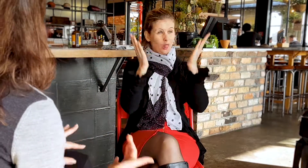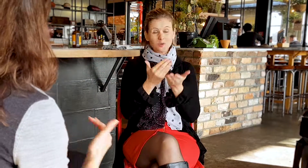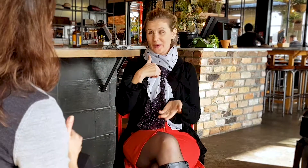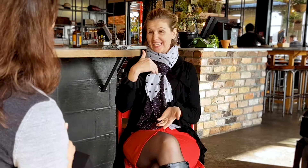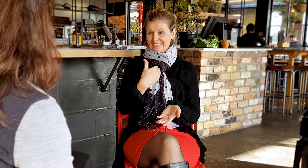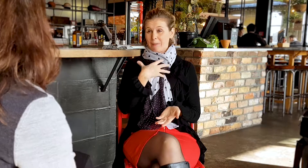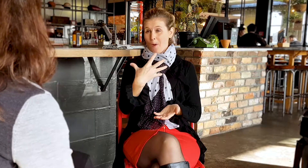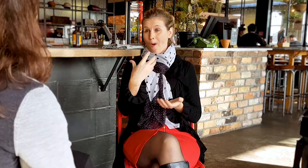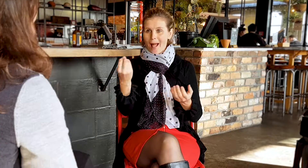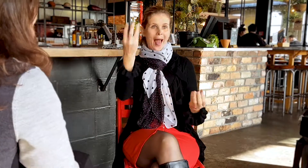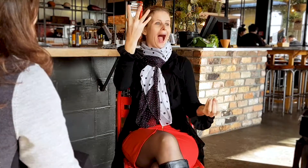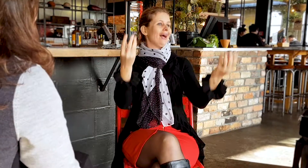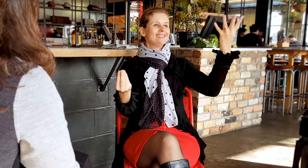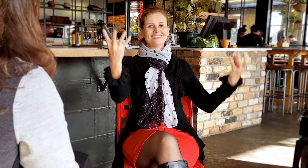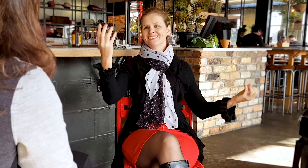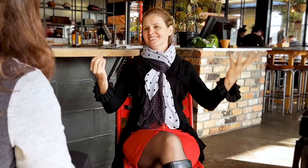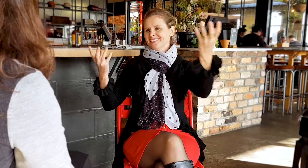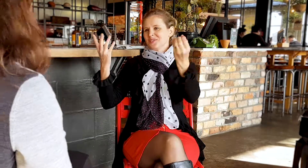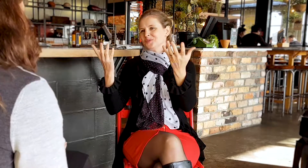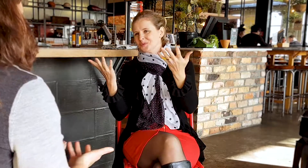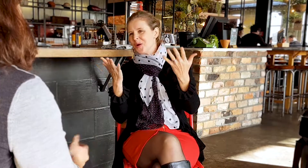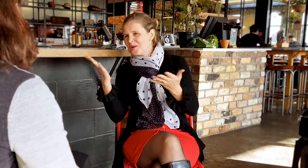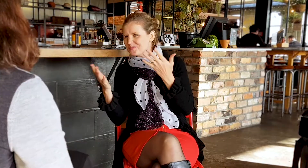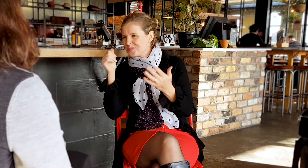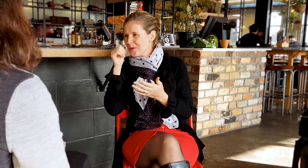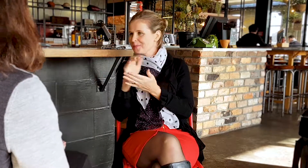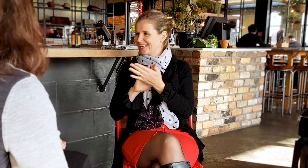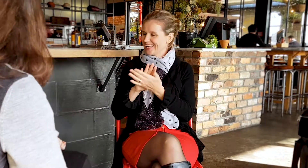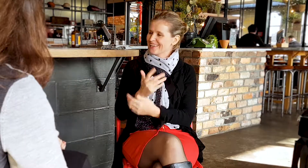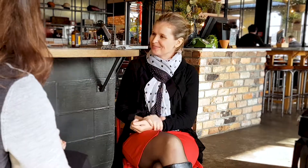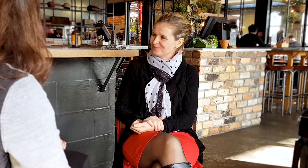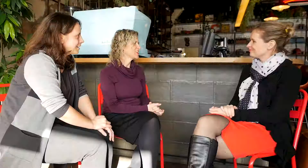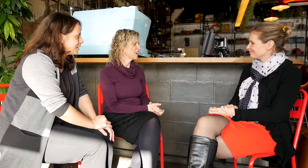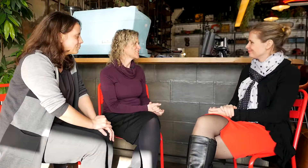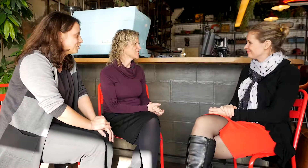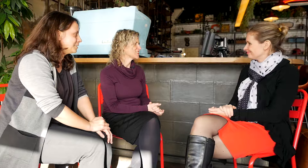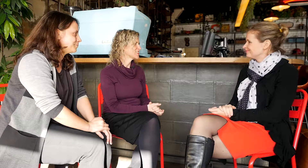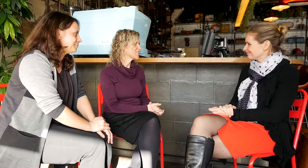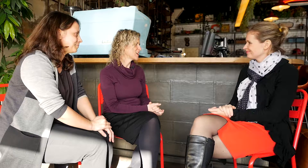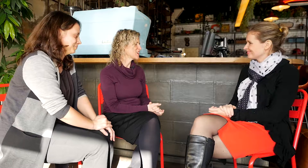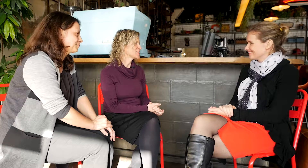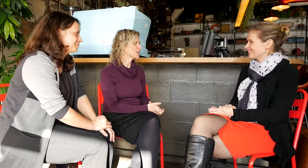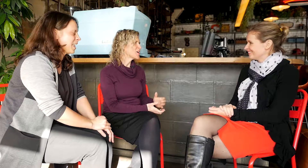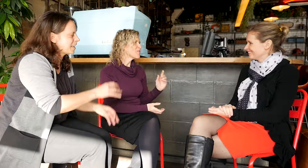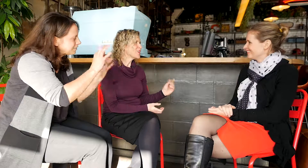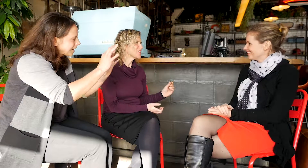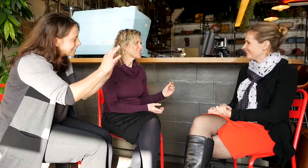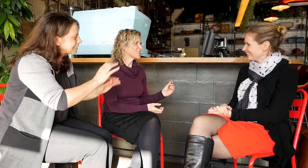people are watching. Yes. And so, and we would just like to really encourage that light and make more. Fantastic. One question